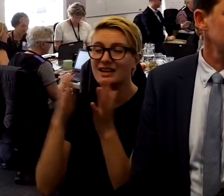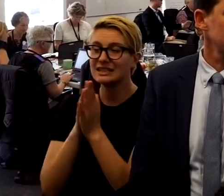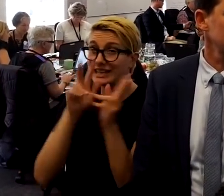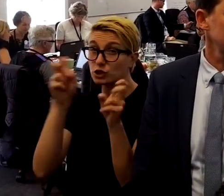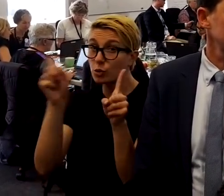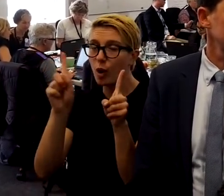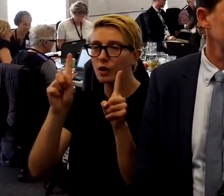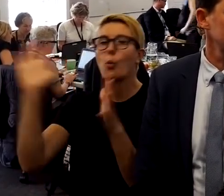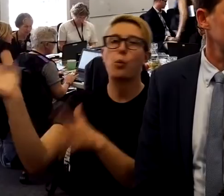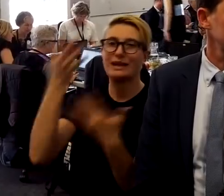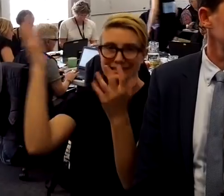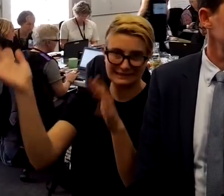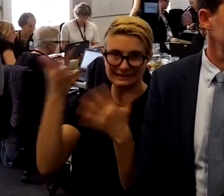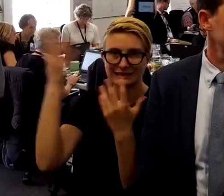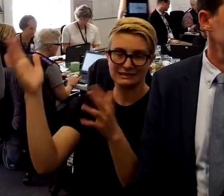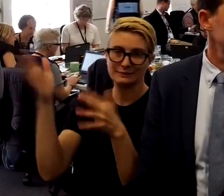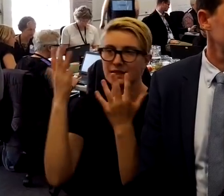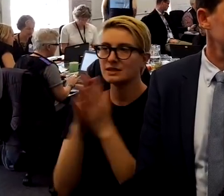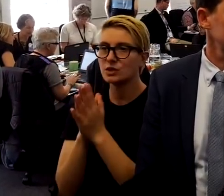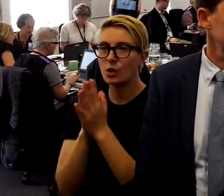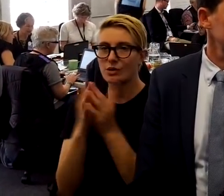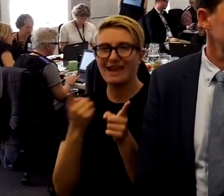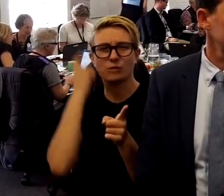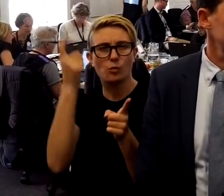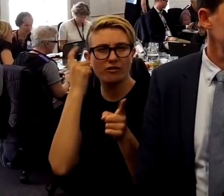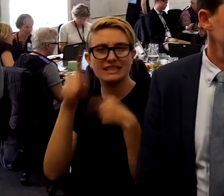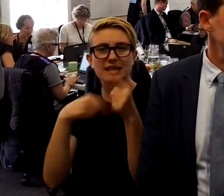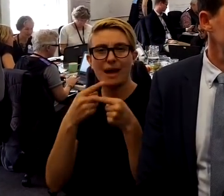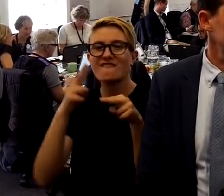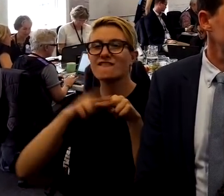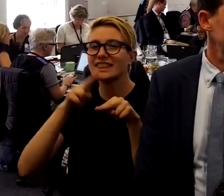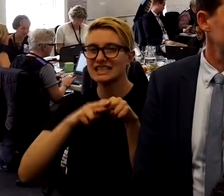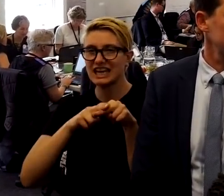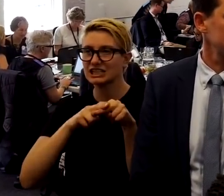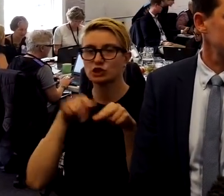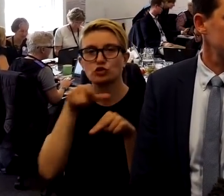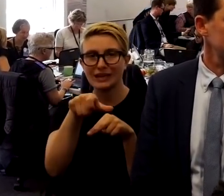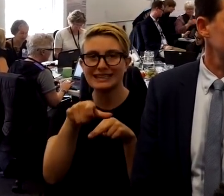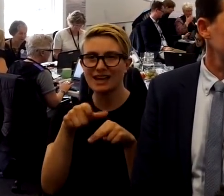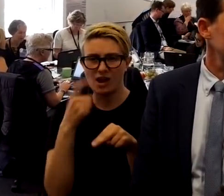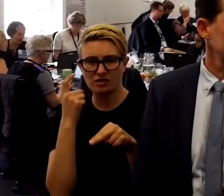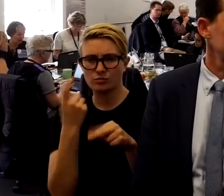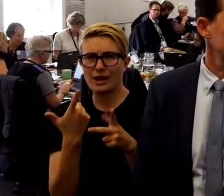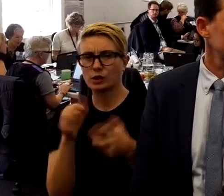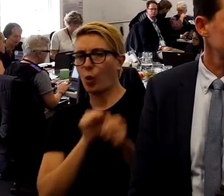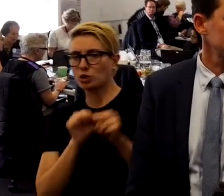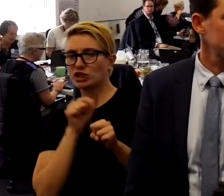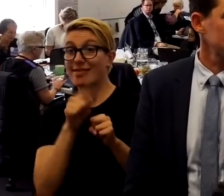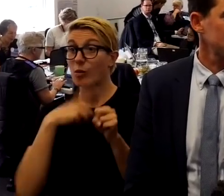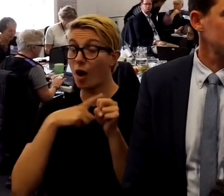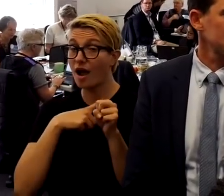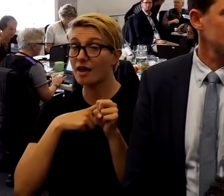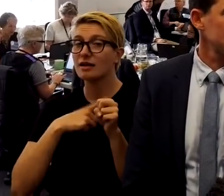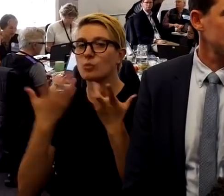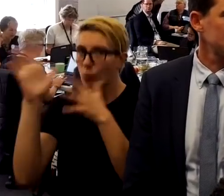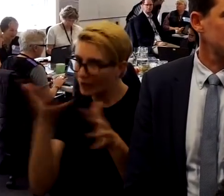high winds. We've had a number of, so if you think about Featherston Street, the reason that we took such a cautious approach on Featherston Street was more as a result